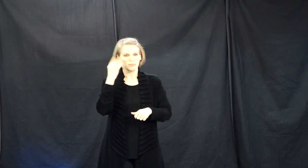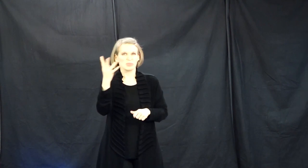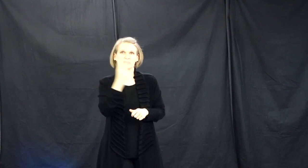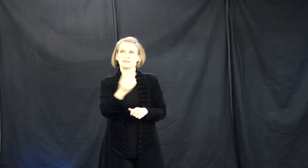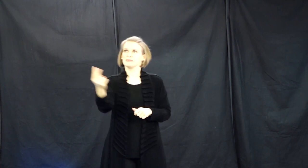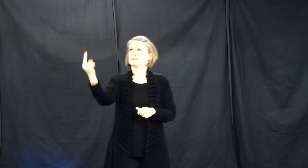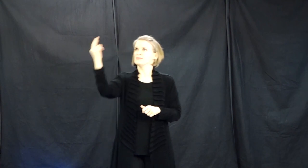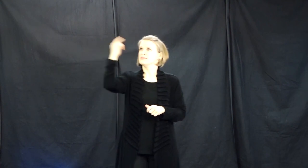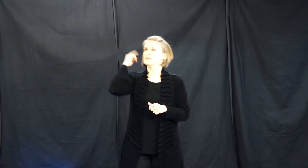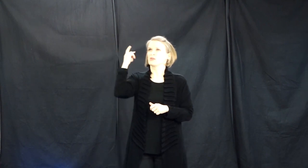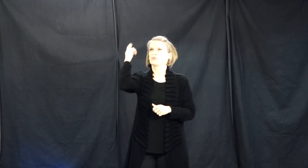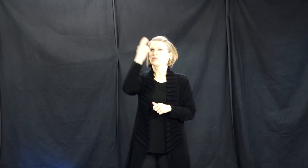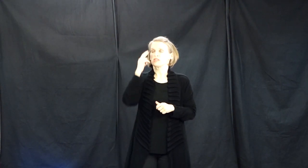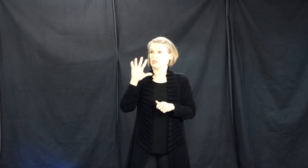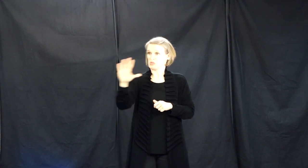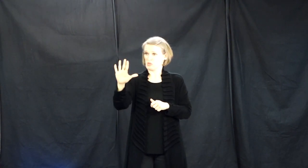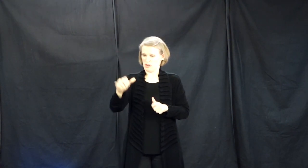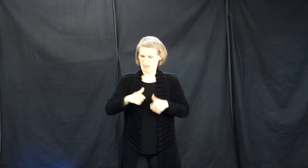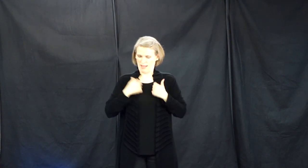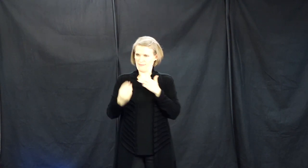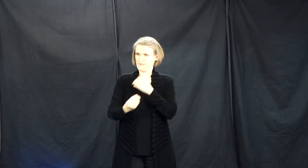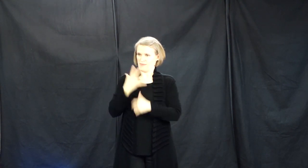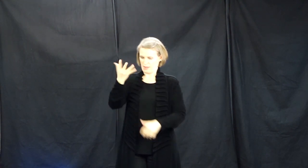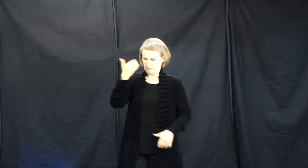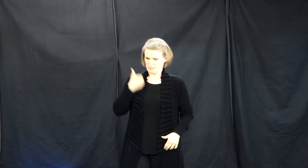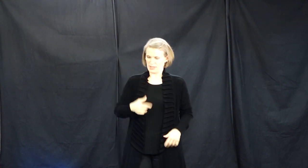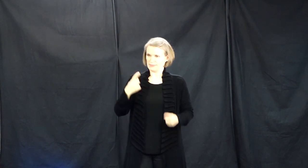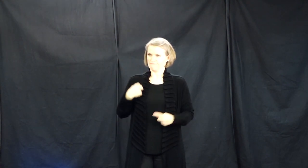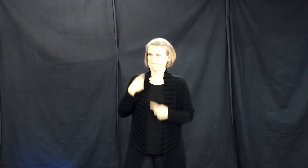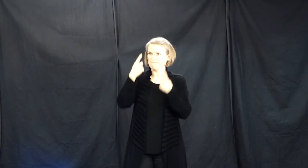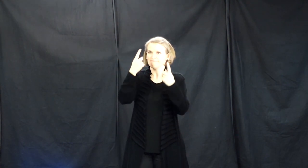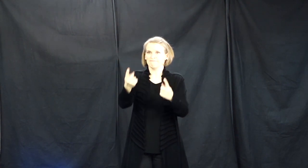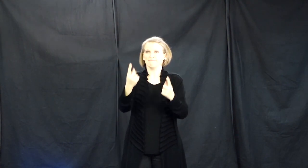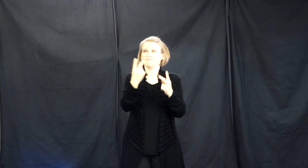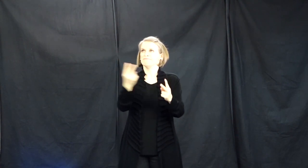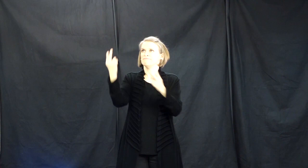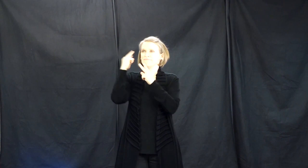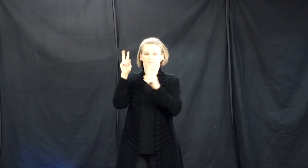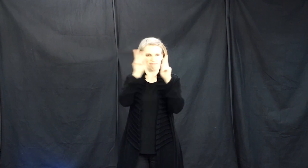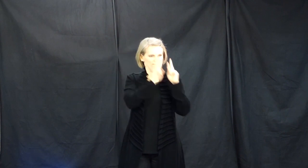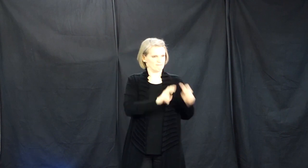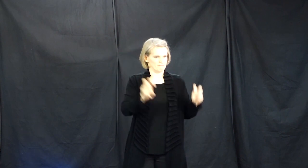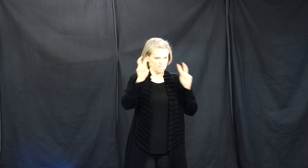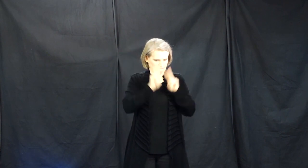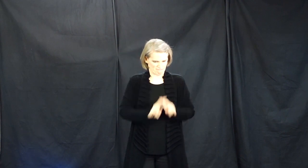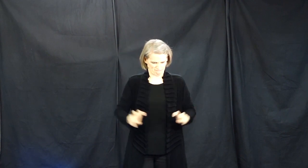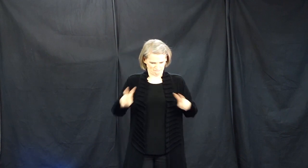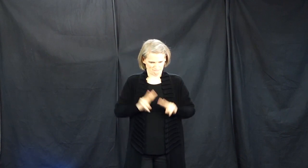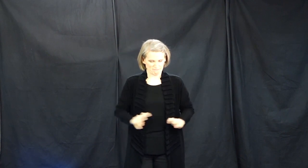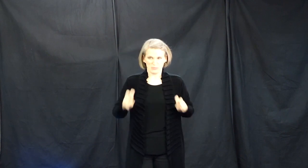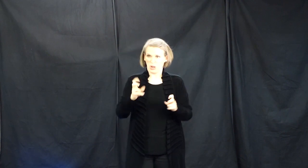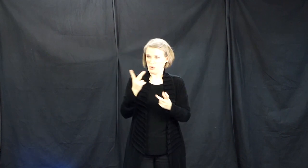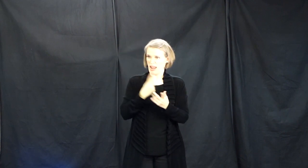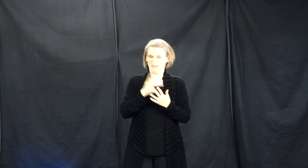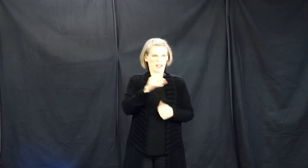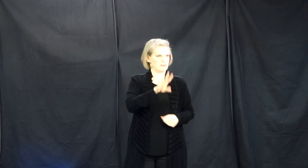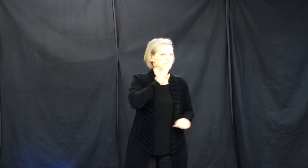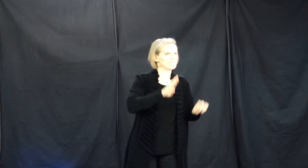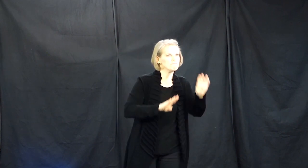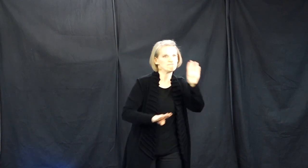the effects of your life on mine. I look back on where I failed, and in every place I checked,